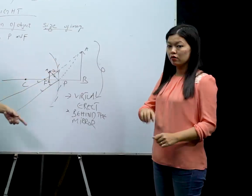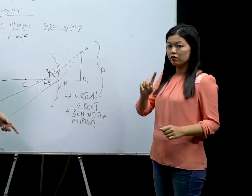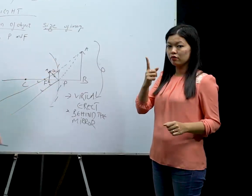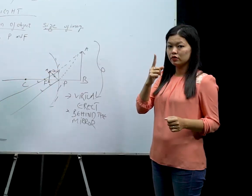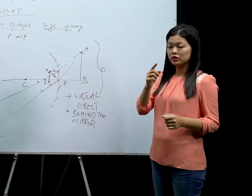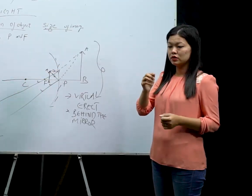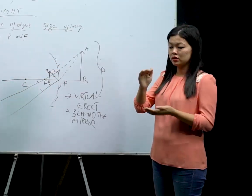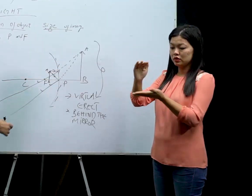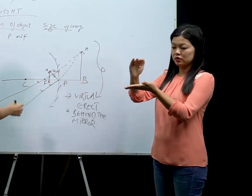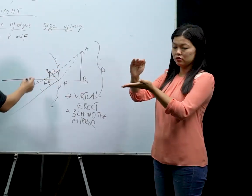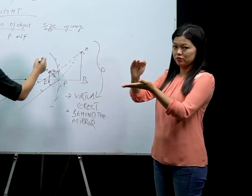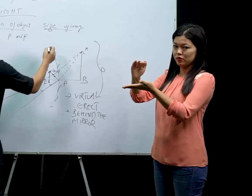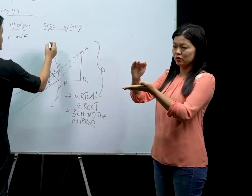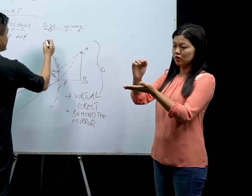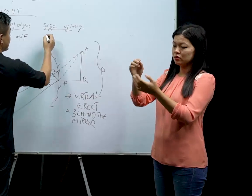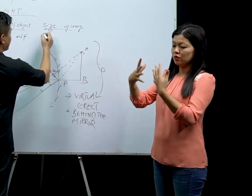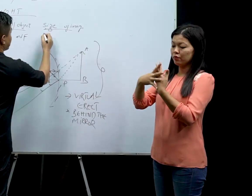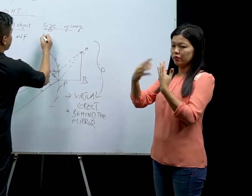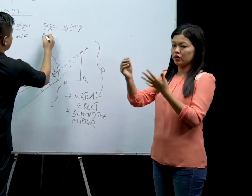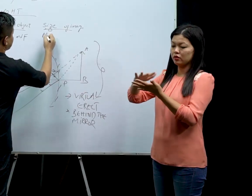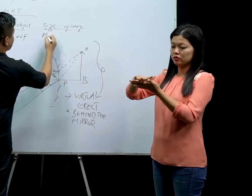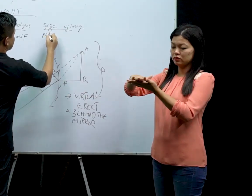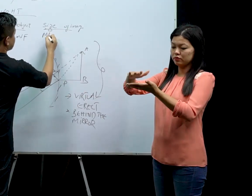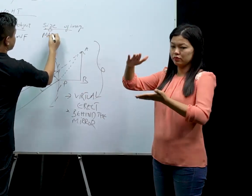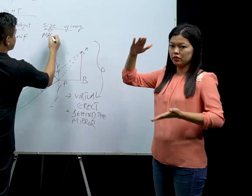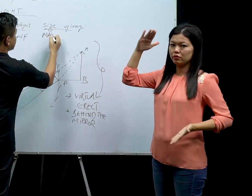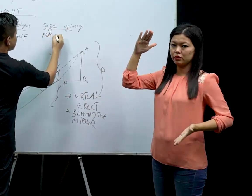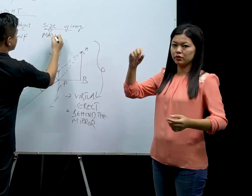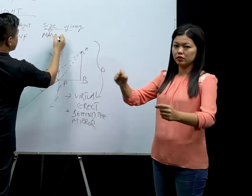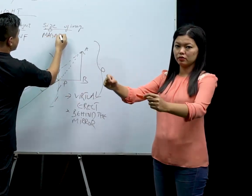is larger, right? So we'll say it is magnified.